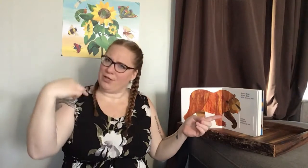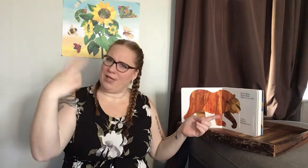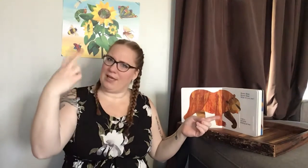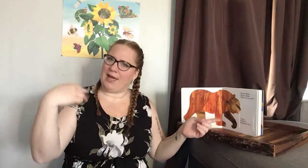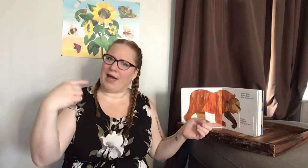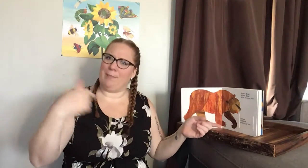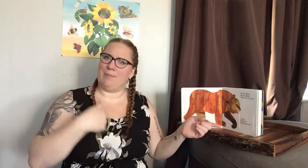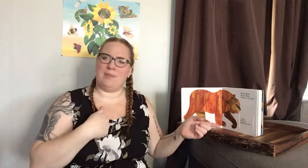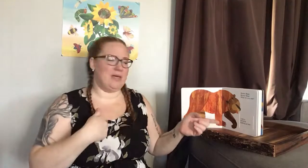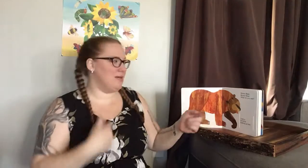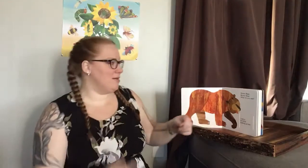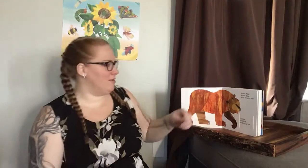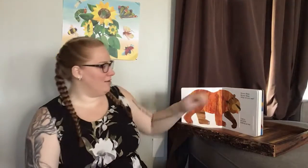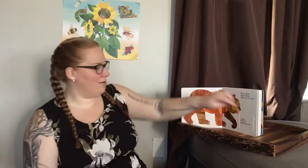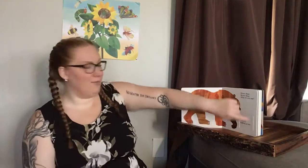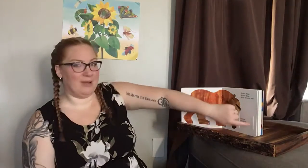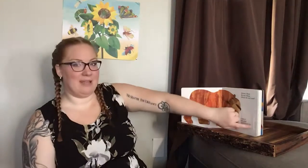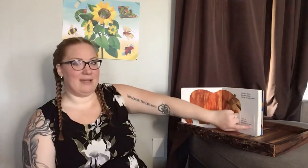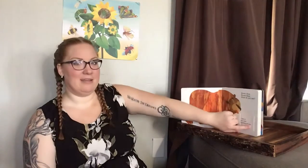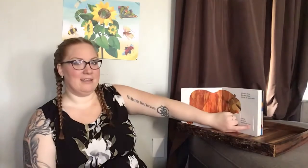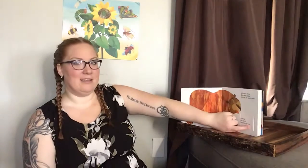looking at me. Ready?